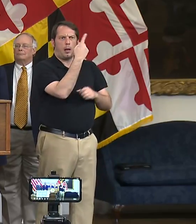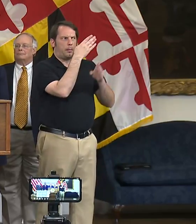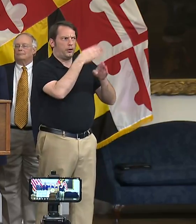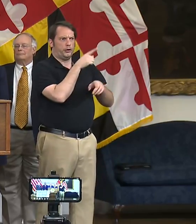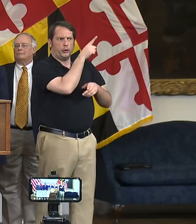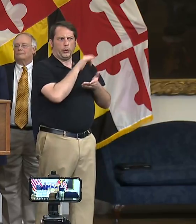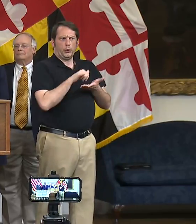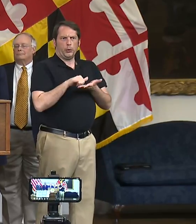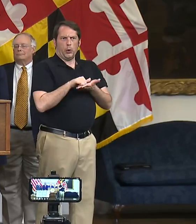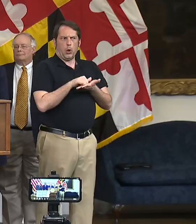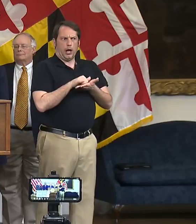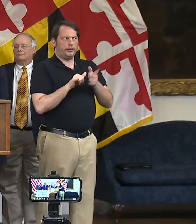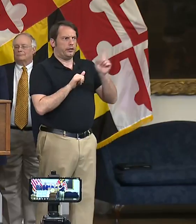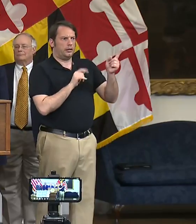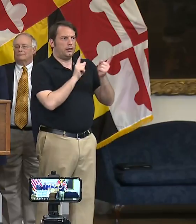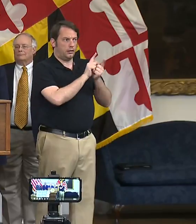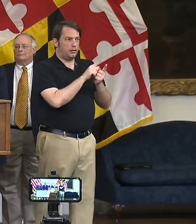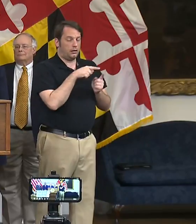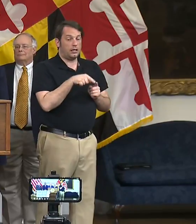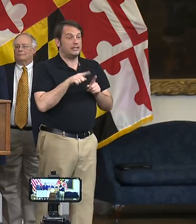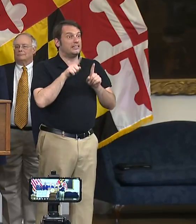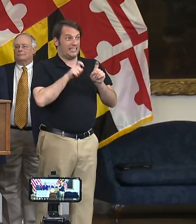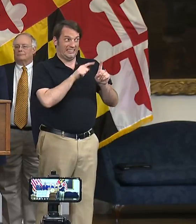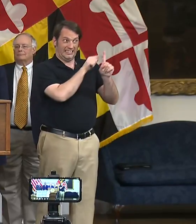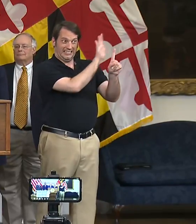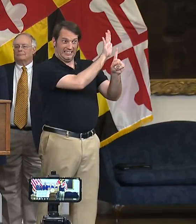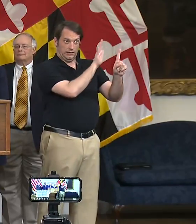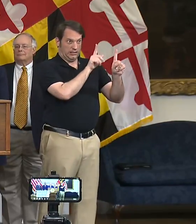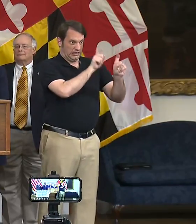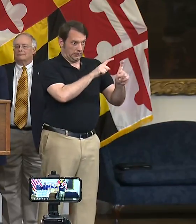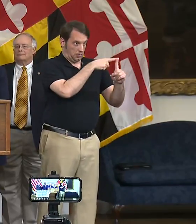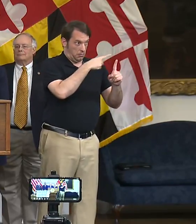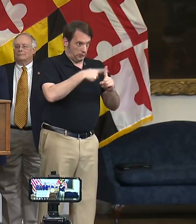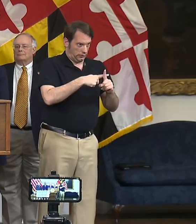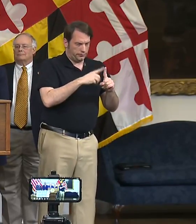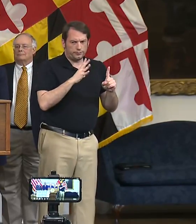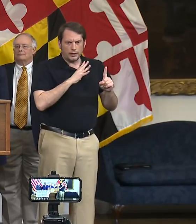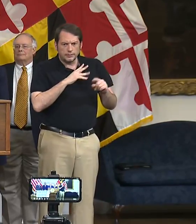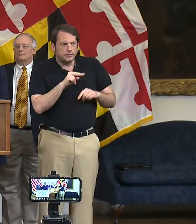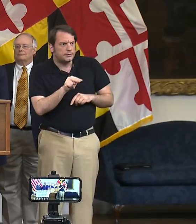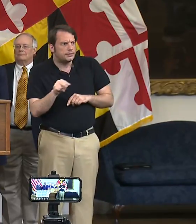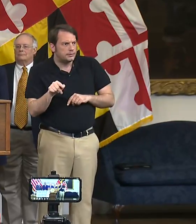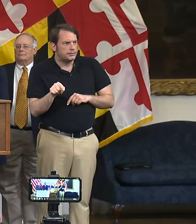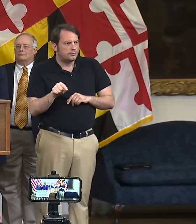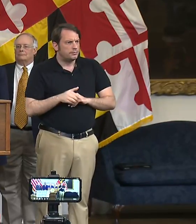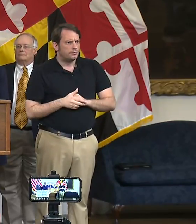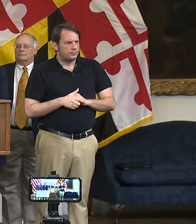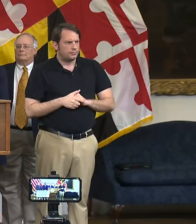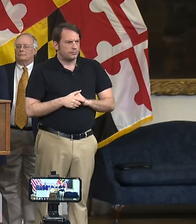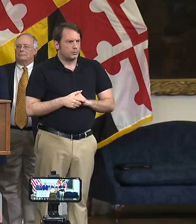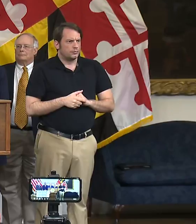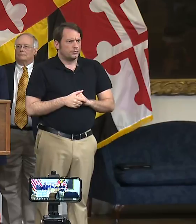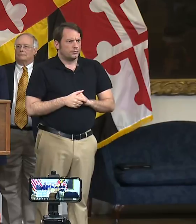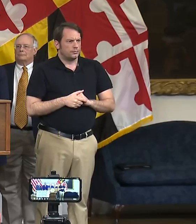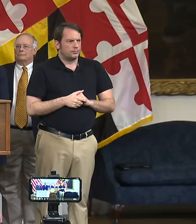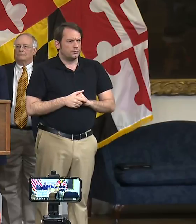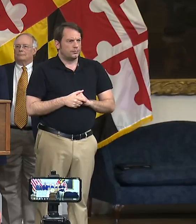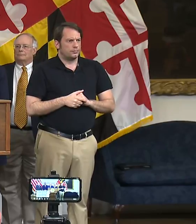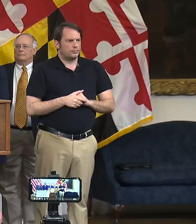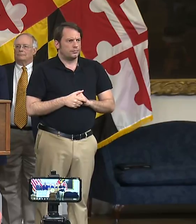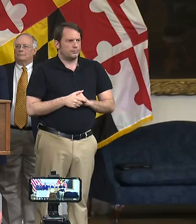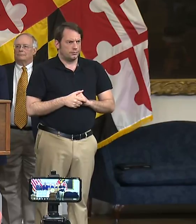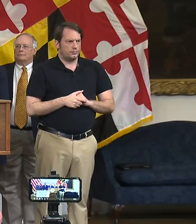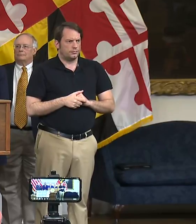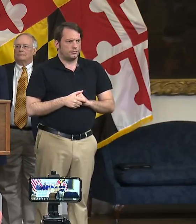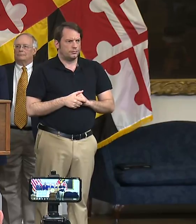for the coronavirus. As of tonight, there are 374 people in Maryland